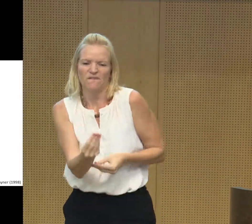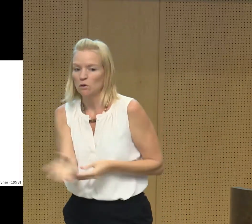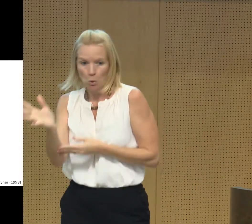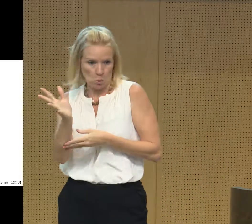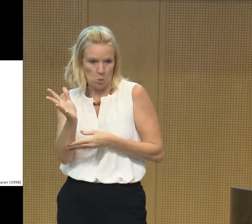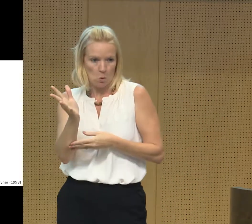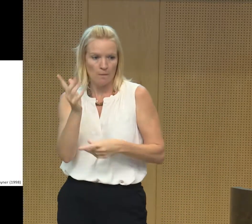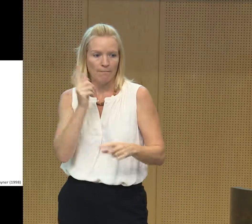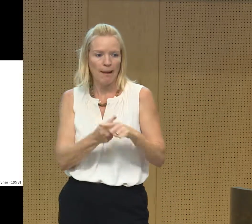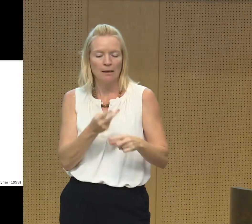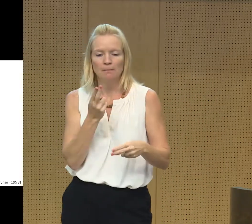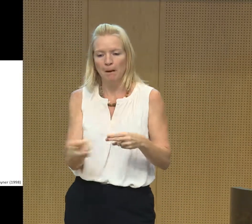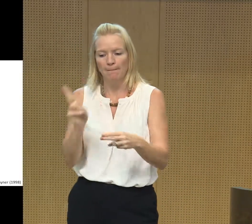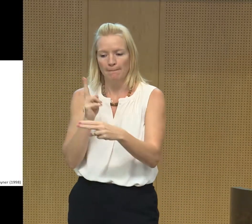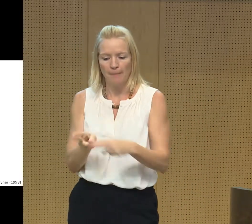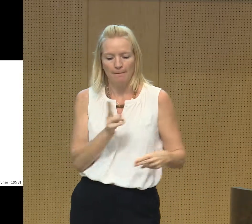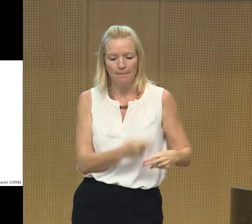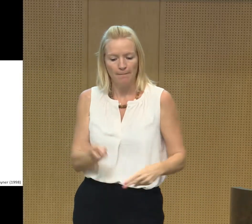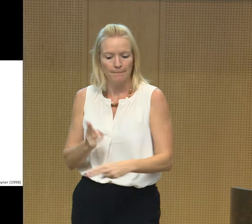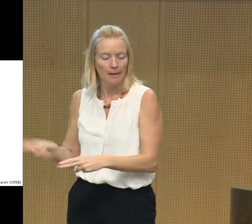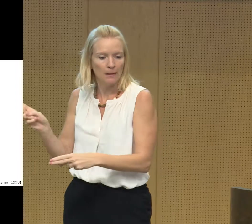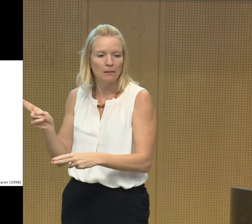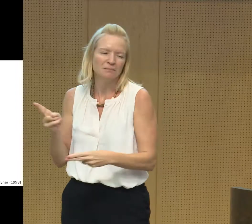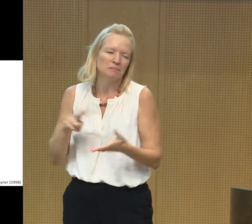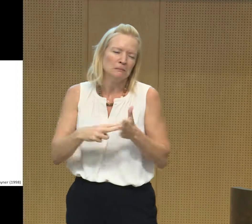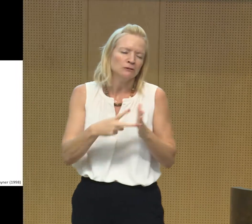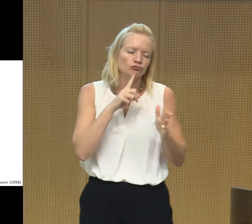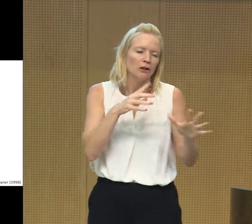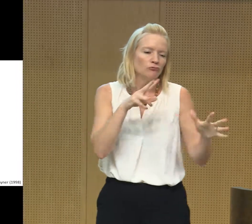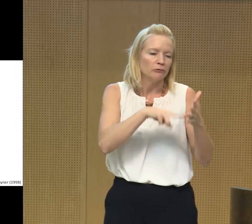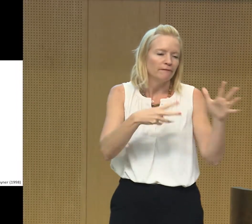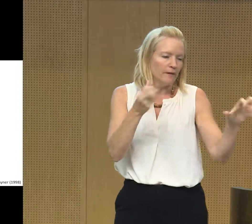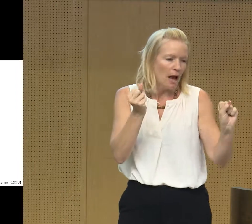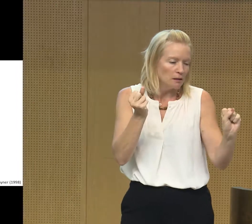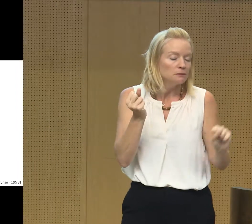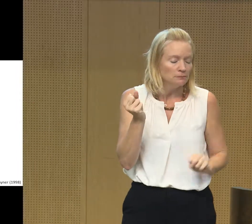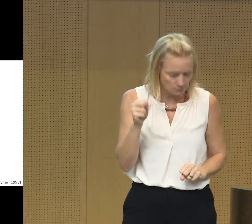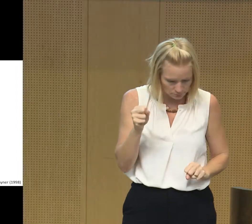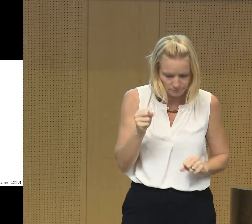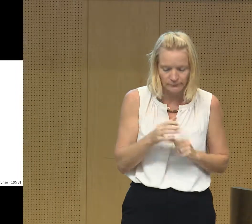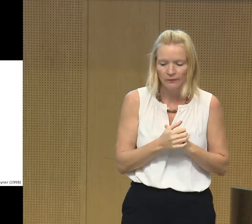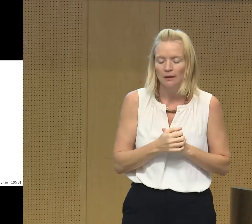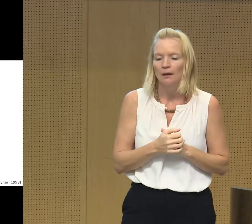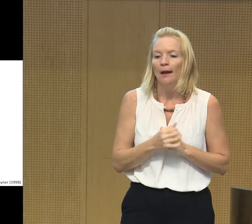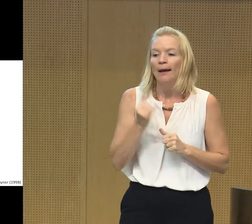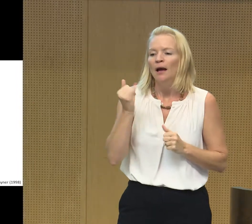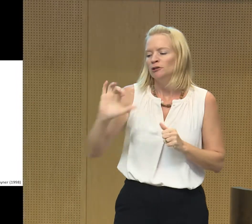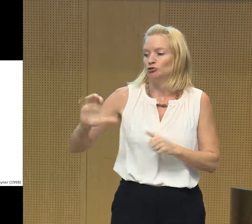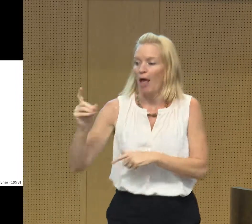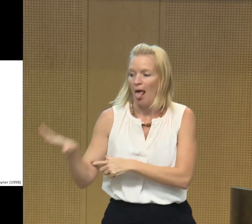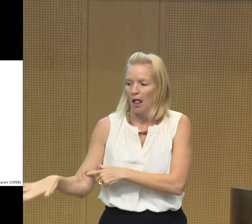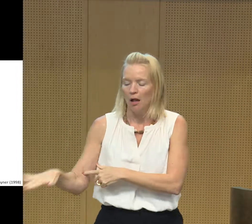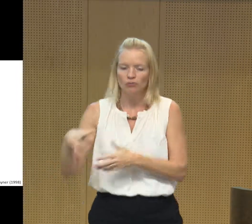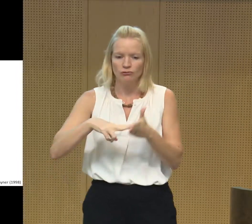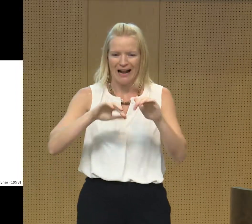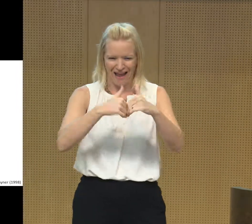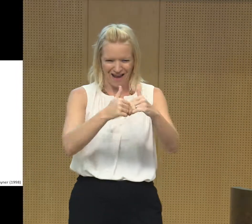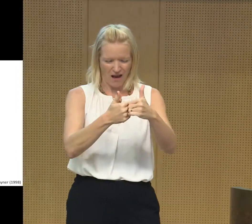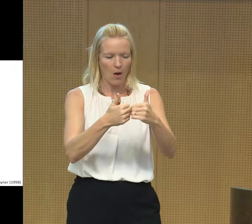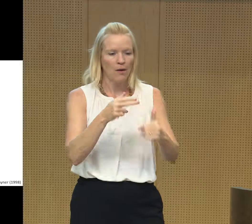might just bounce across a line of text a couple times, which means that they're reading quickly. A